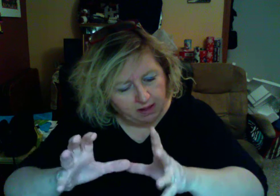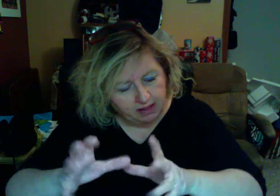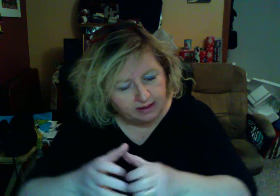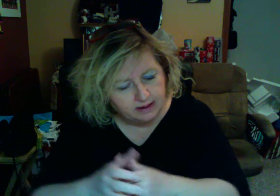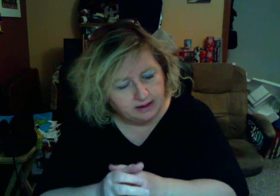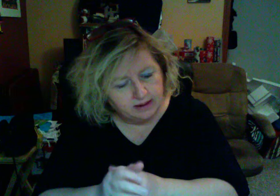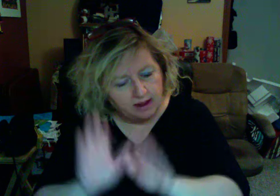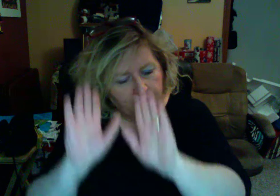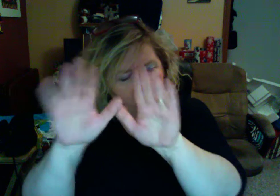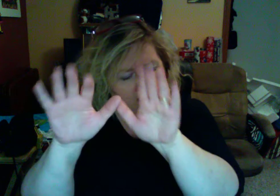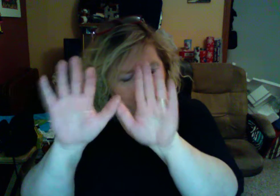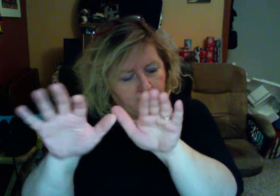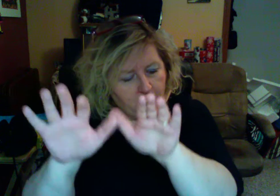basketball, volleyball,